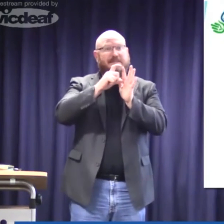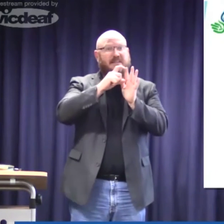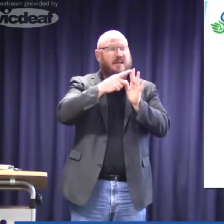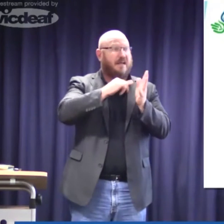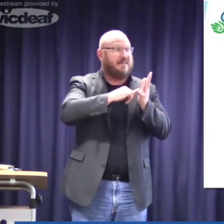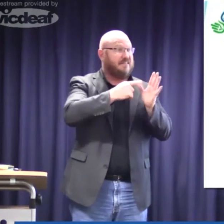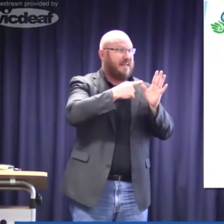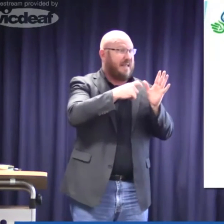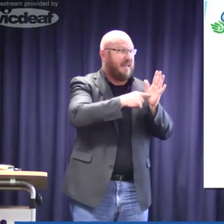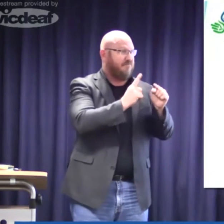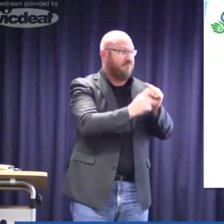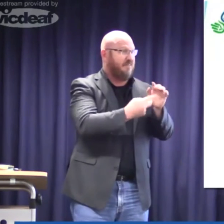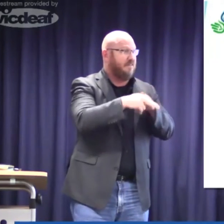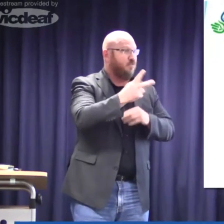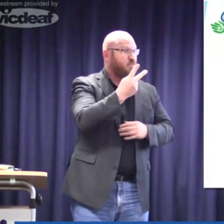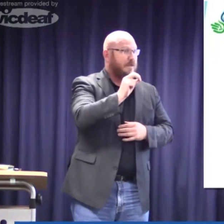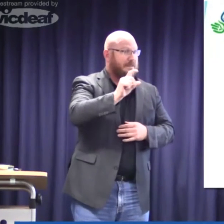I'm going to explain those in detail.